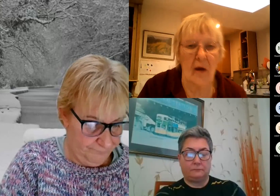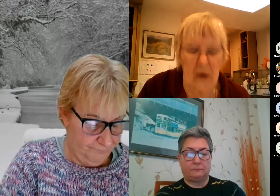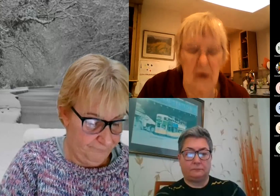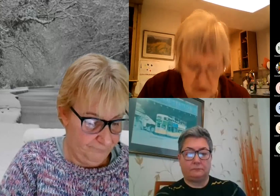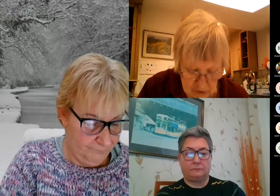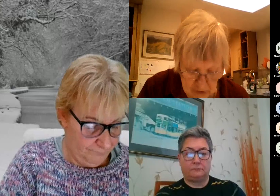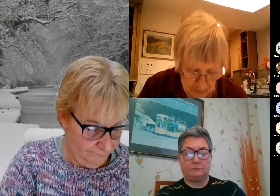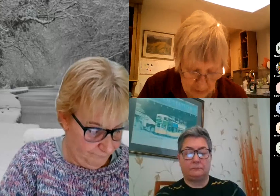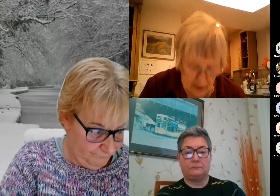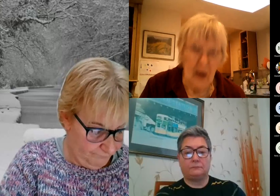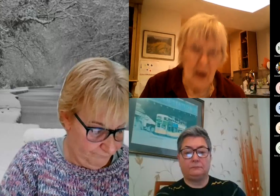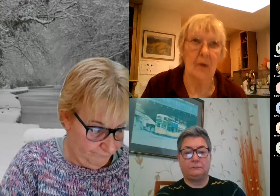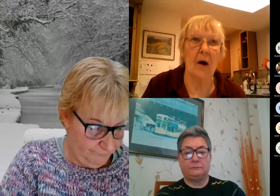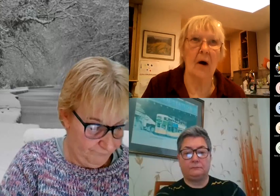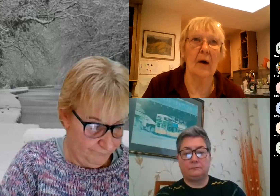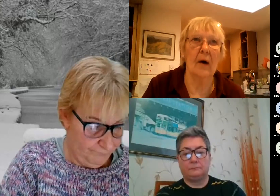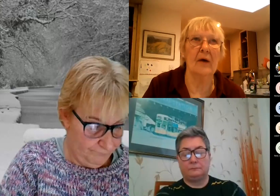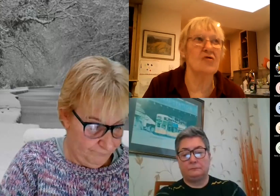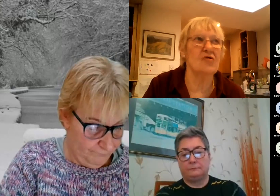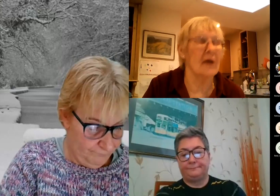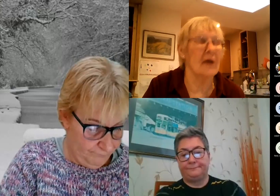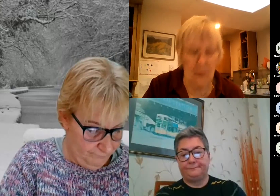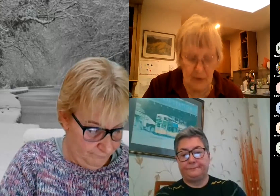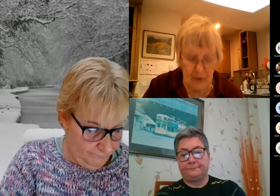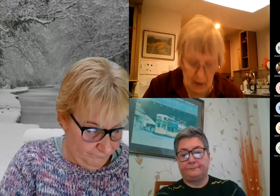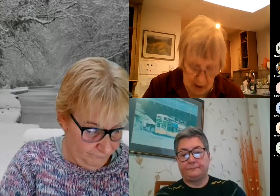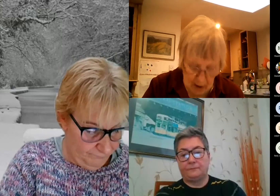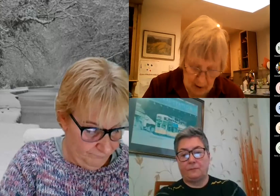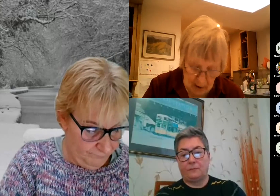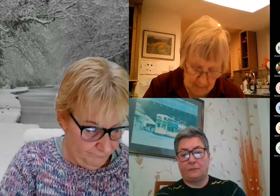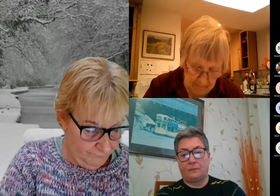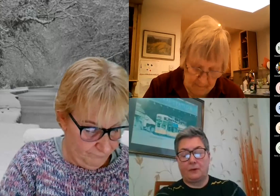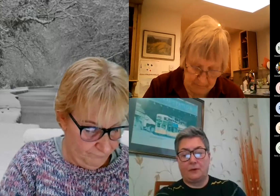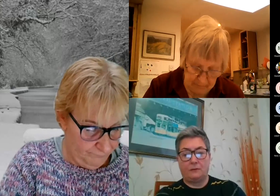looking at the conditions they were struggling with.